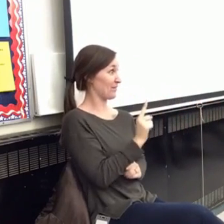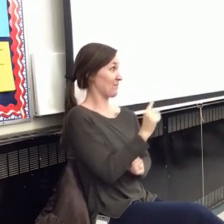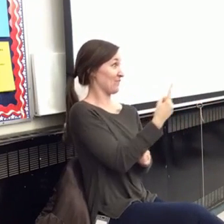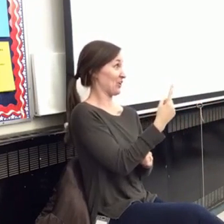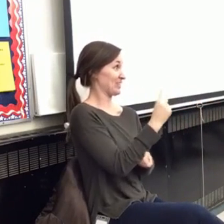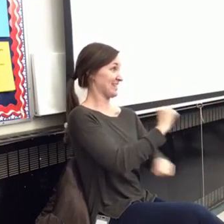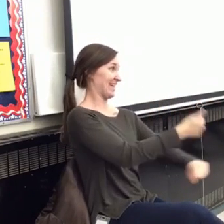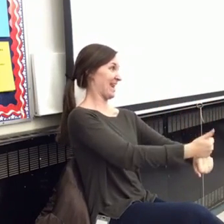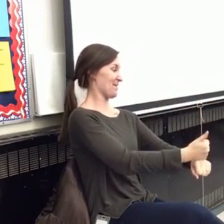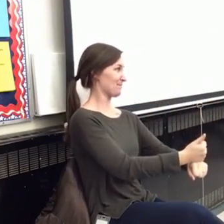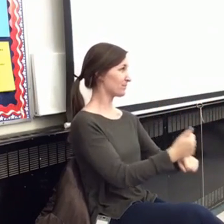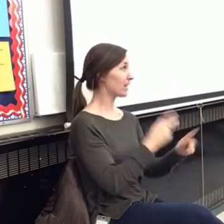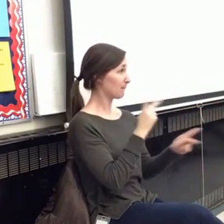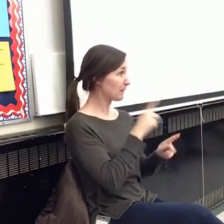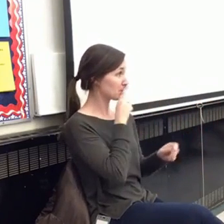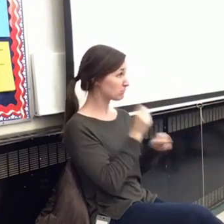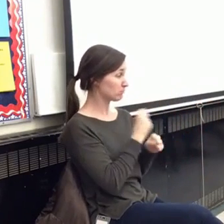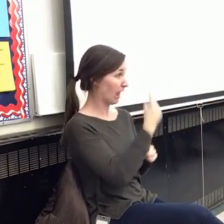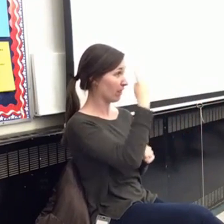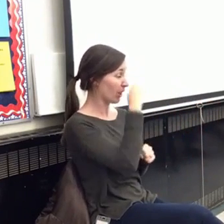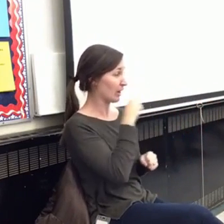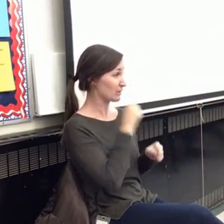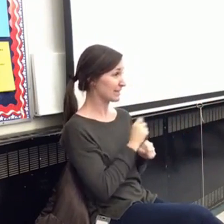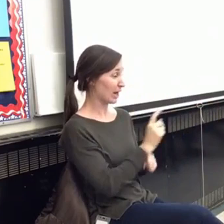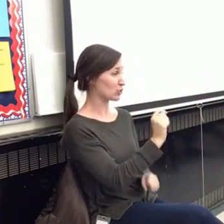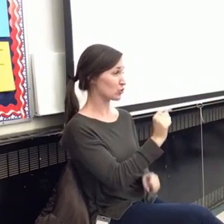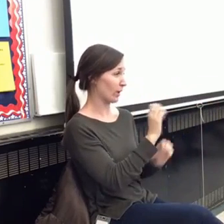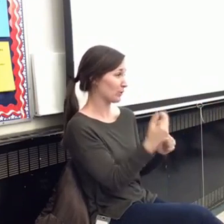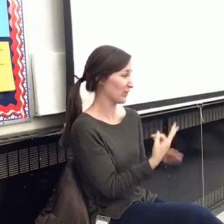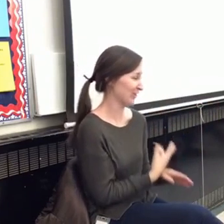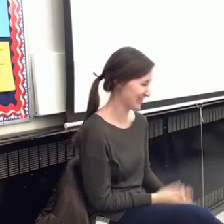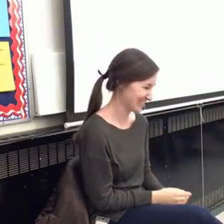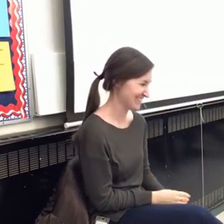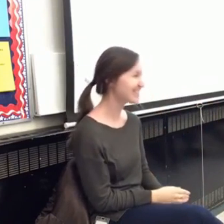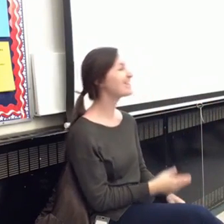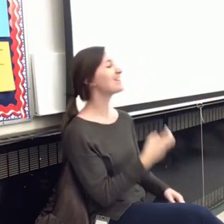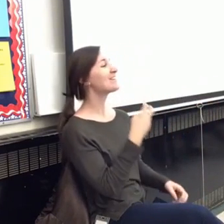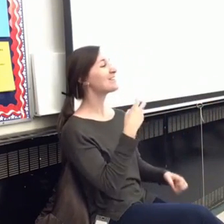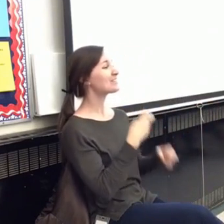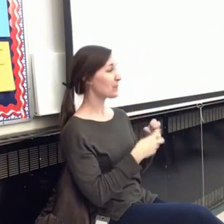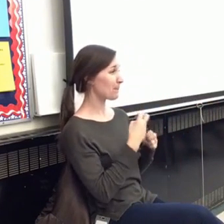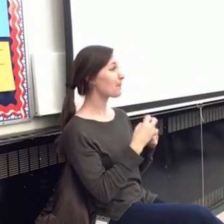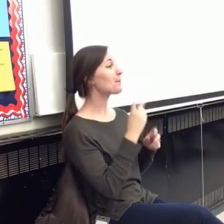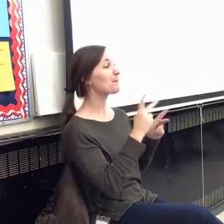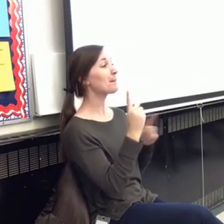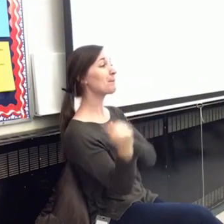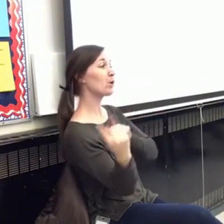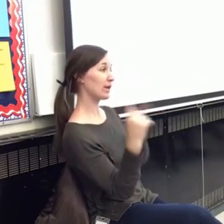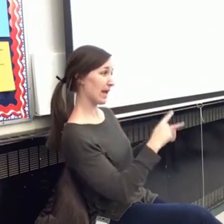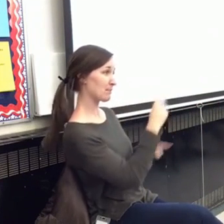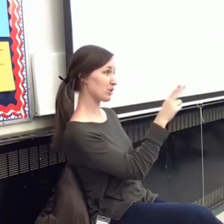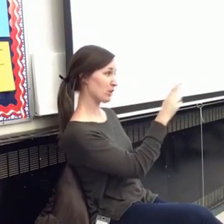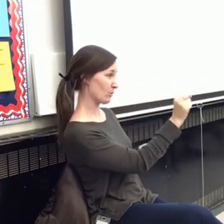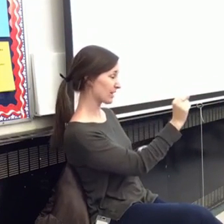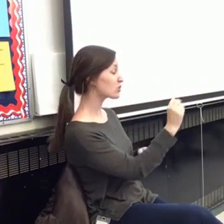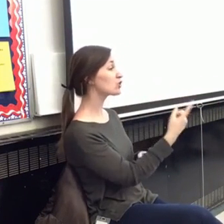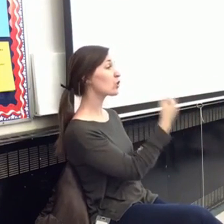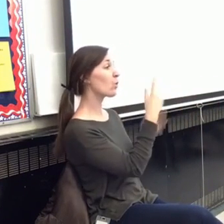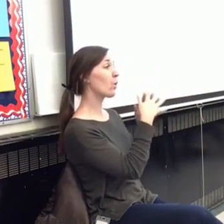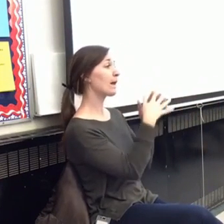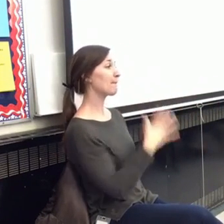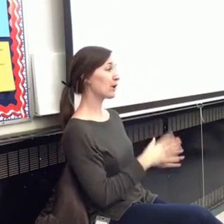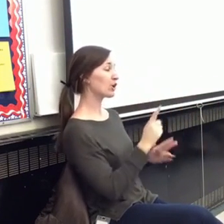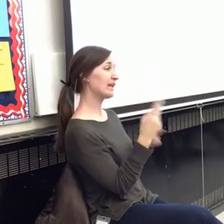had, too, is people thought it was a real toilet. Now, what happened, though, is as people came into the United States, this is what's going to happen. So it says, one American visited